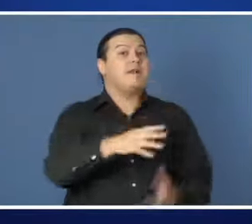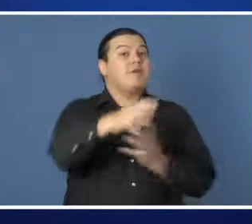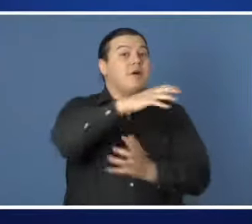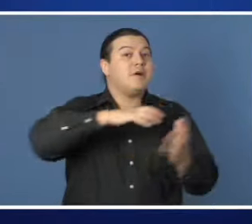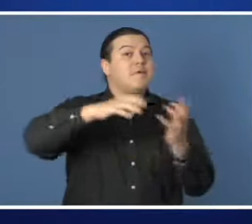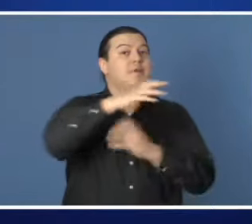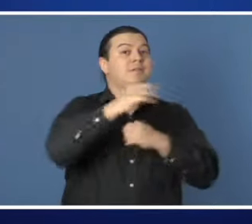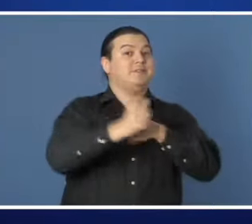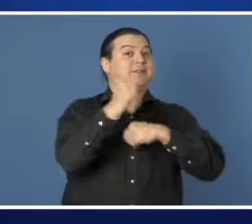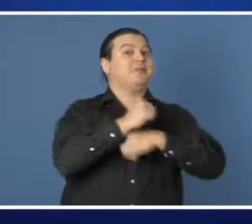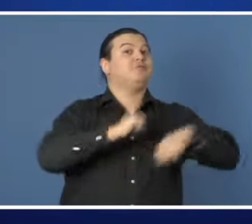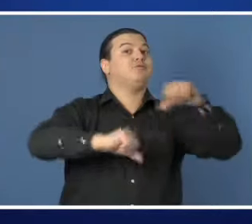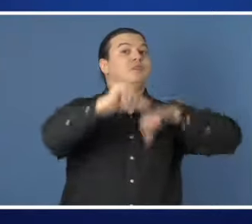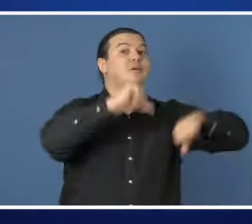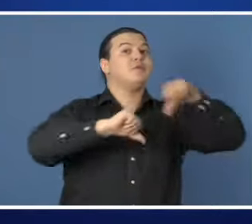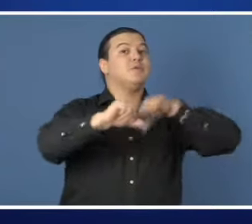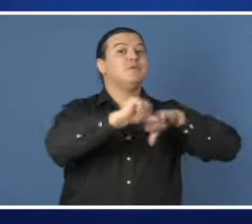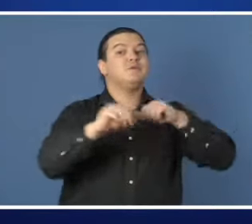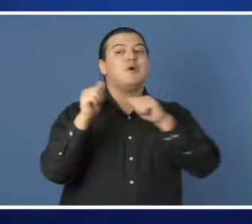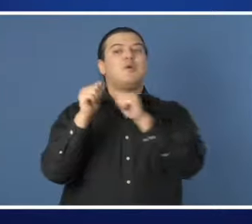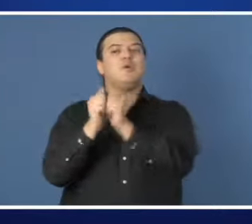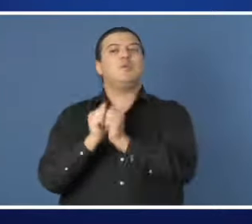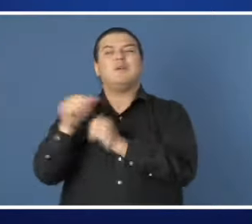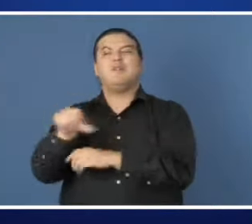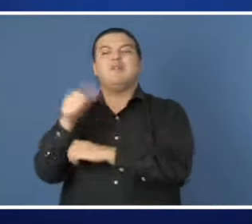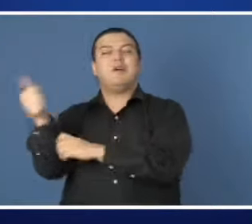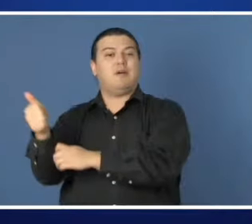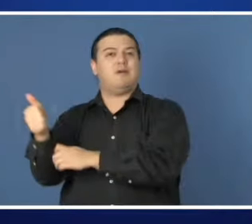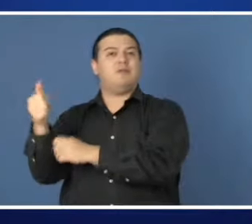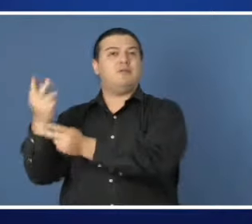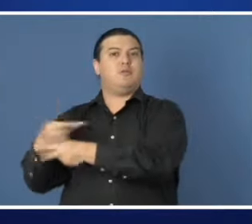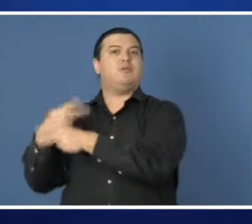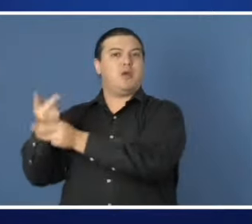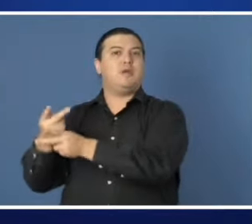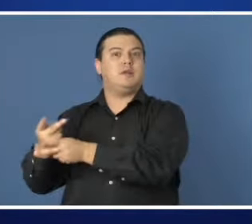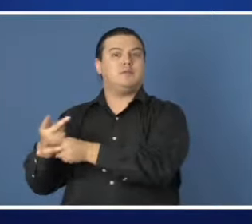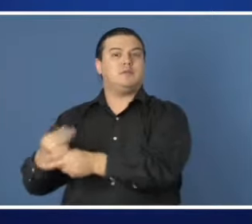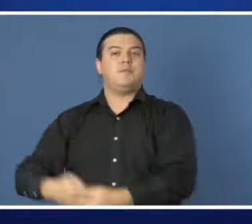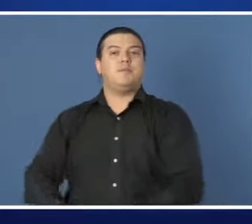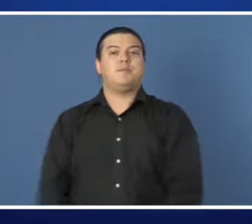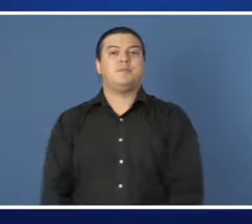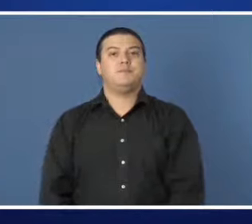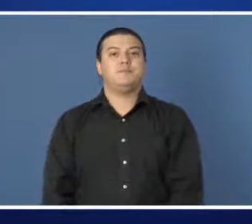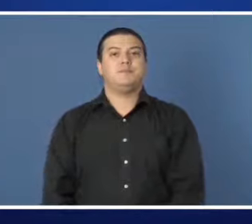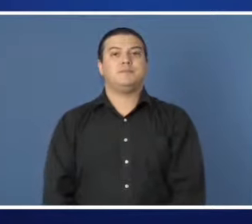Never mix household hazardous chemicals or waste with other products.